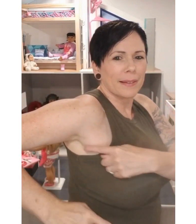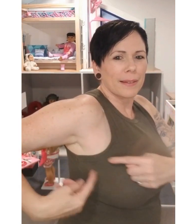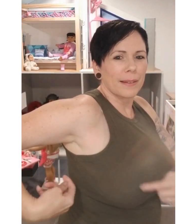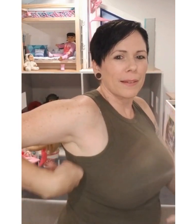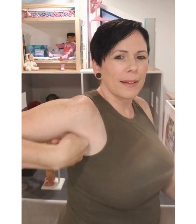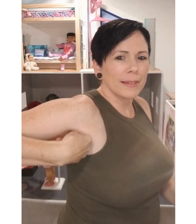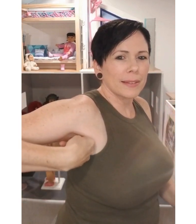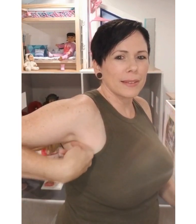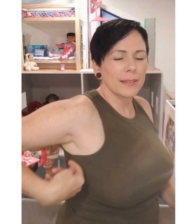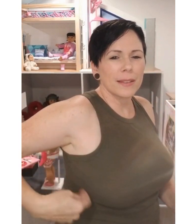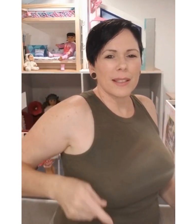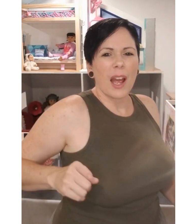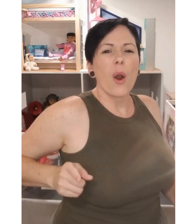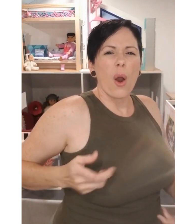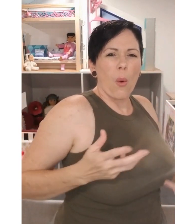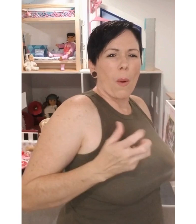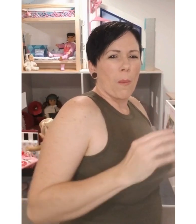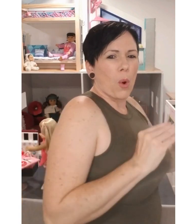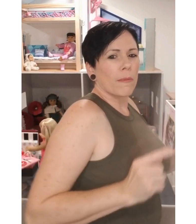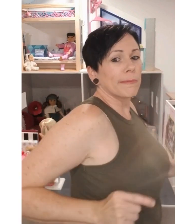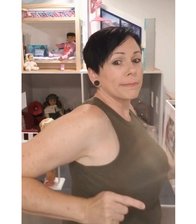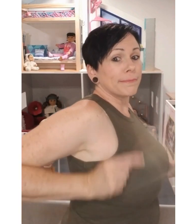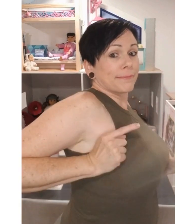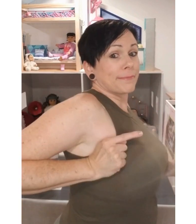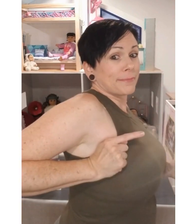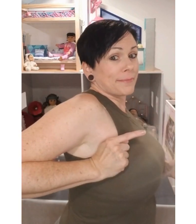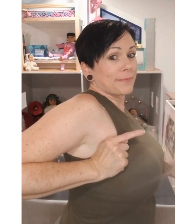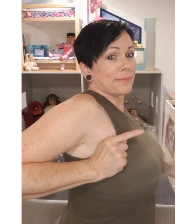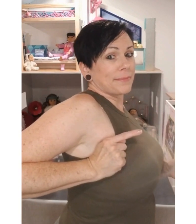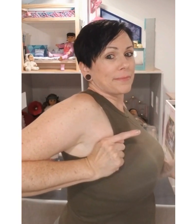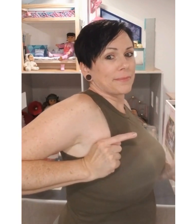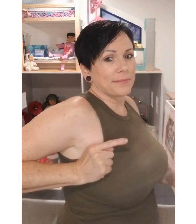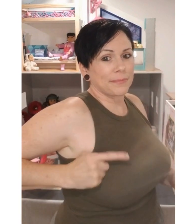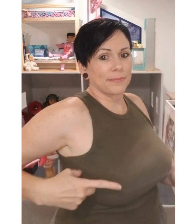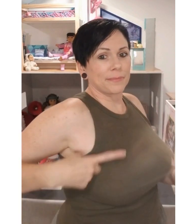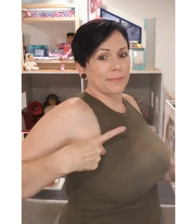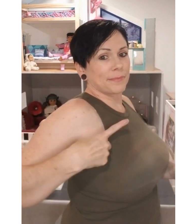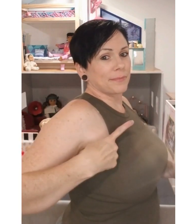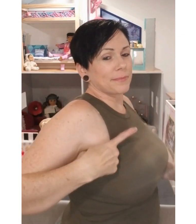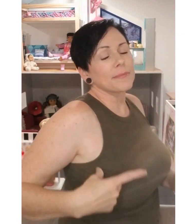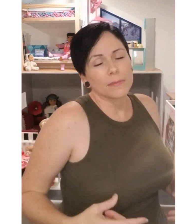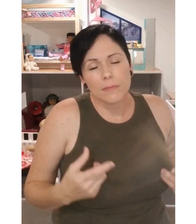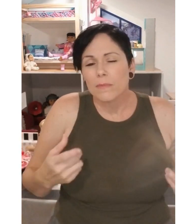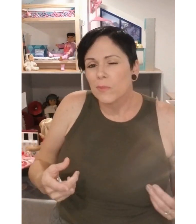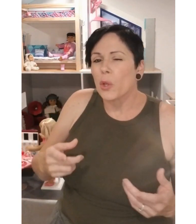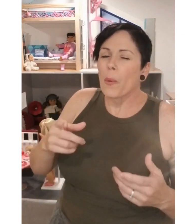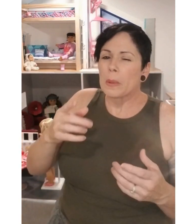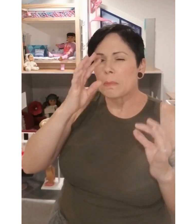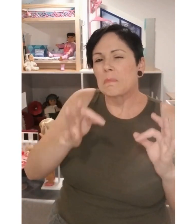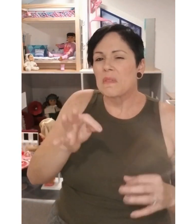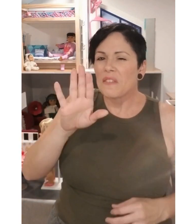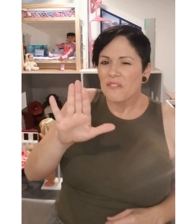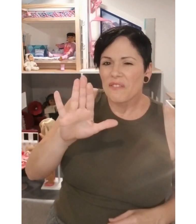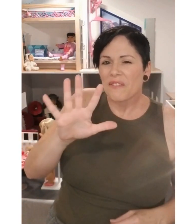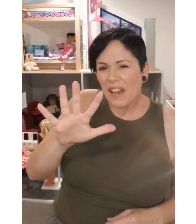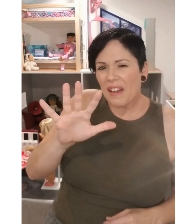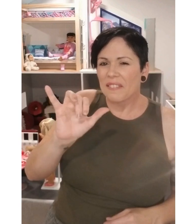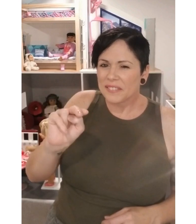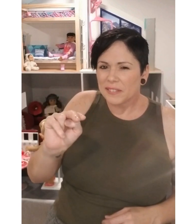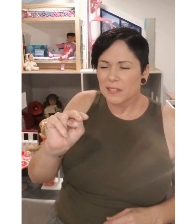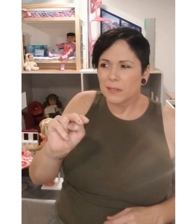I'm making them longer. Decided 5 inches would be good. And 5 inches times 12 pegs means I